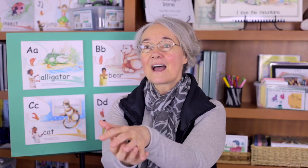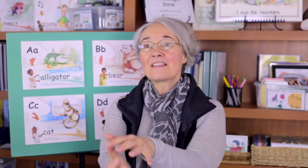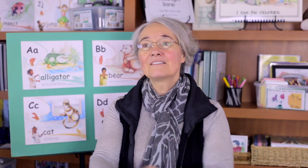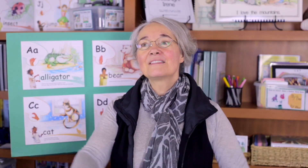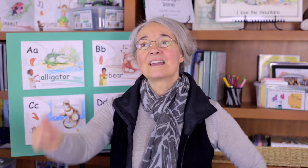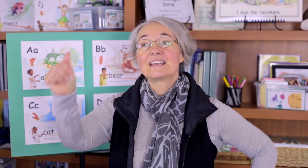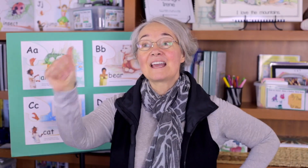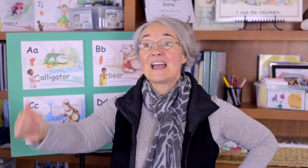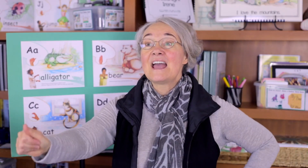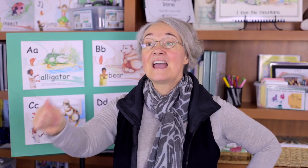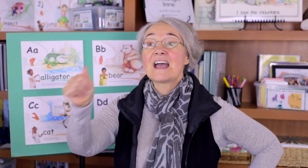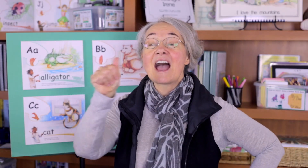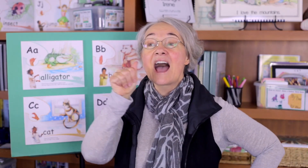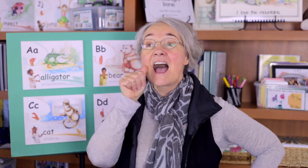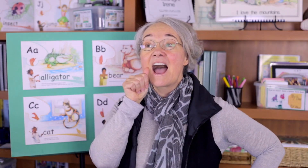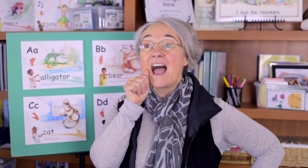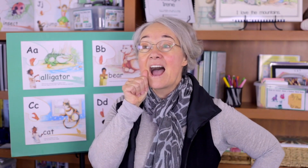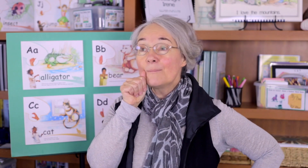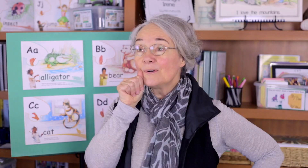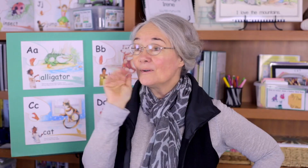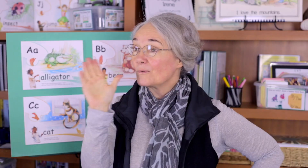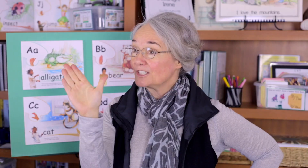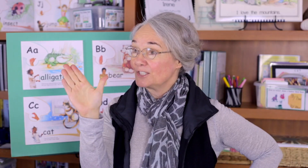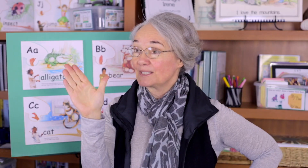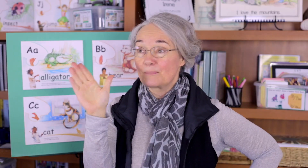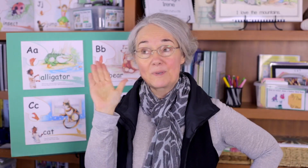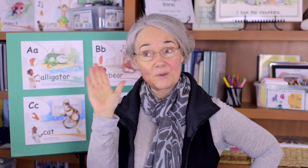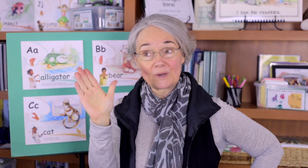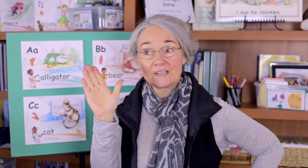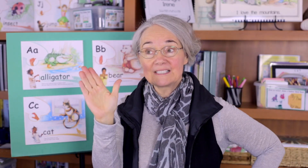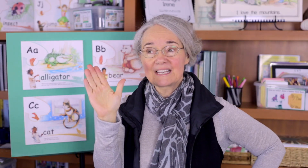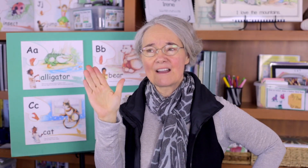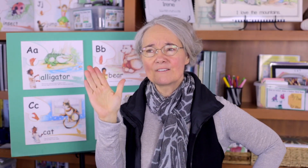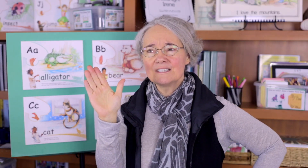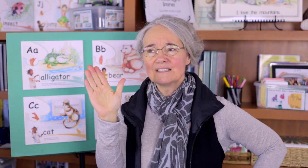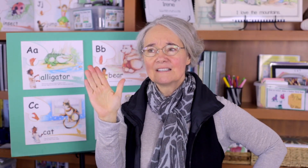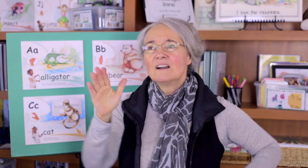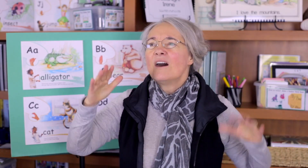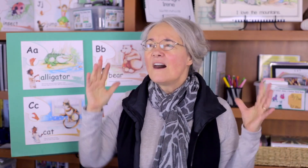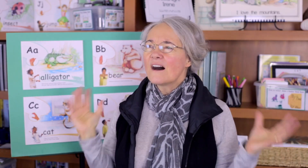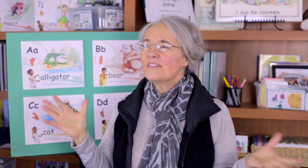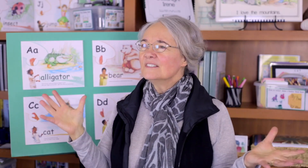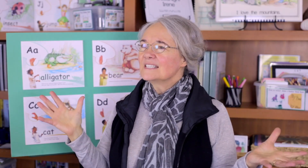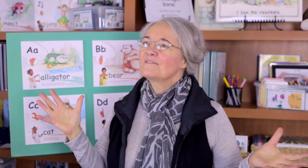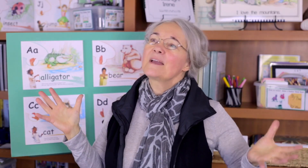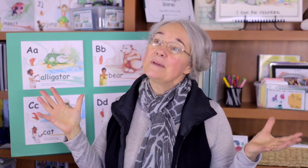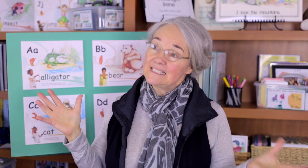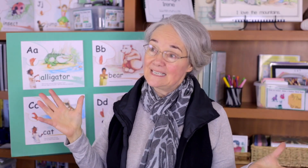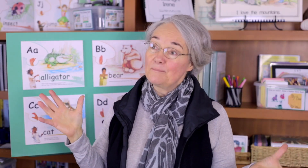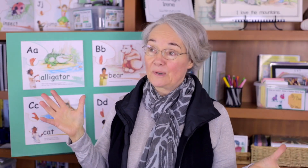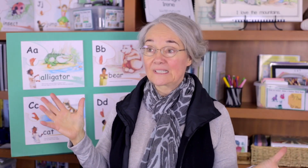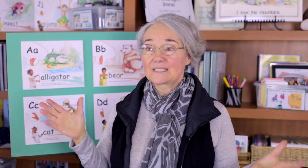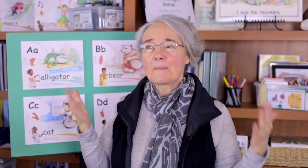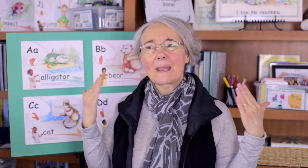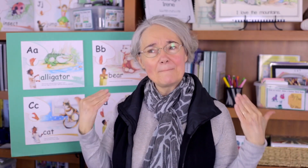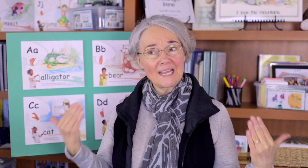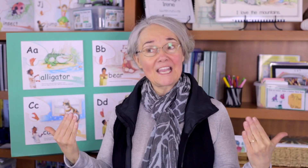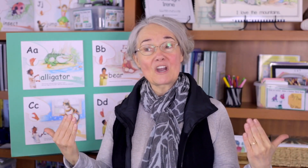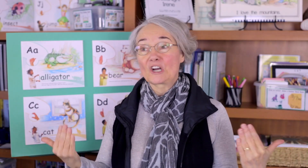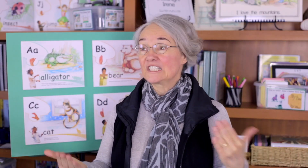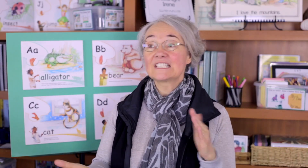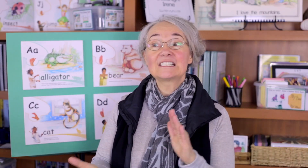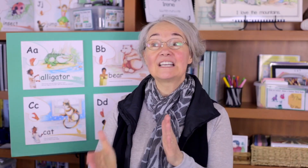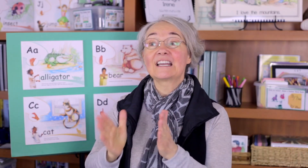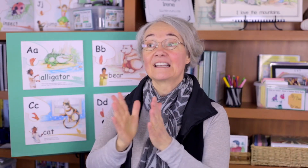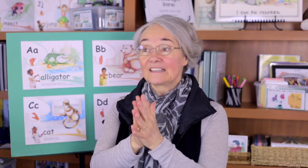alligator rather than apple, which is a purer sound? Authors of ABC books make